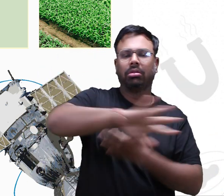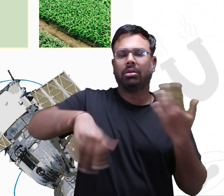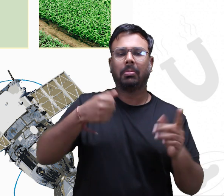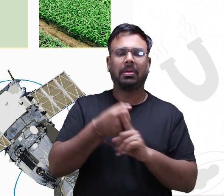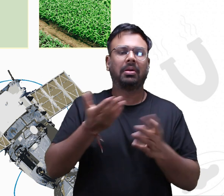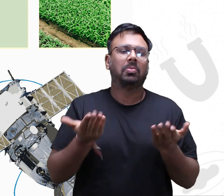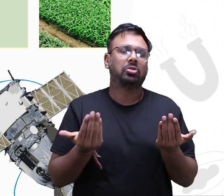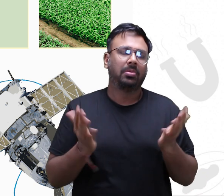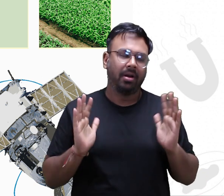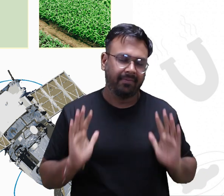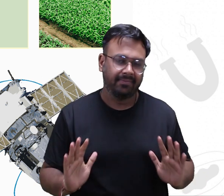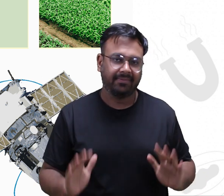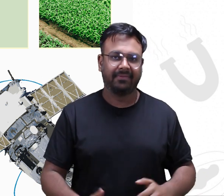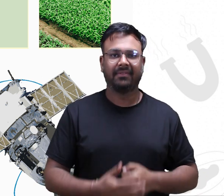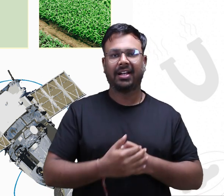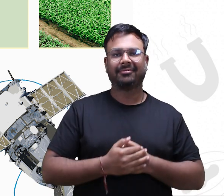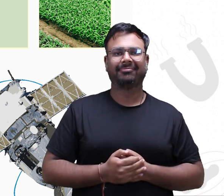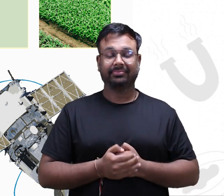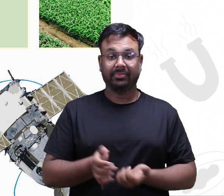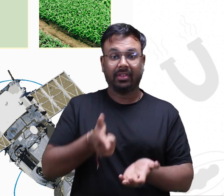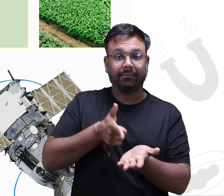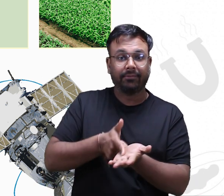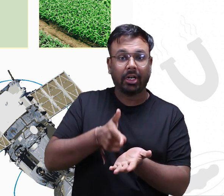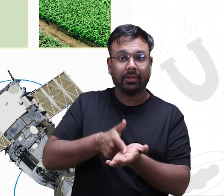pollutions and ecosystem balance.